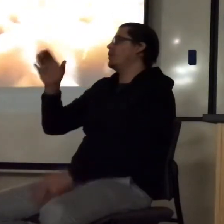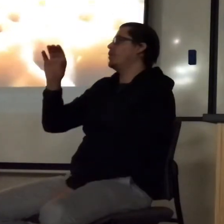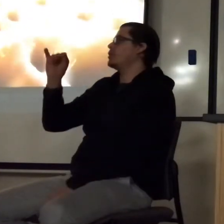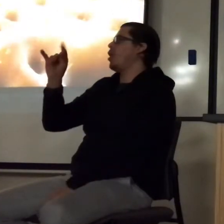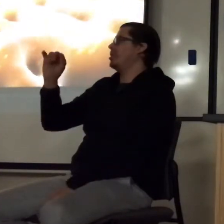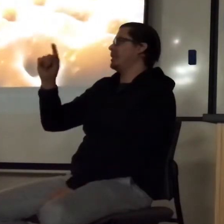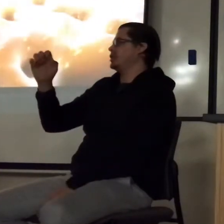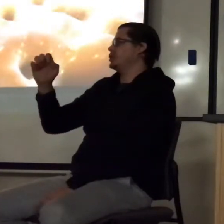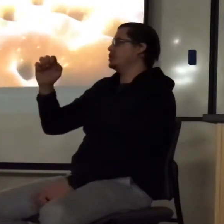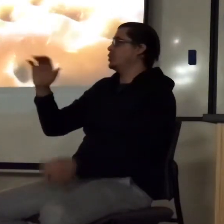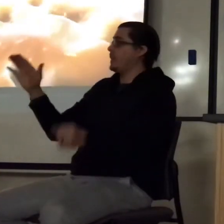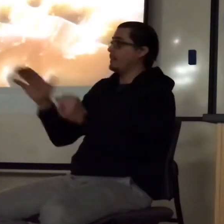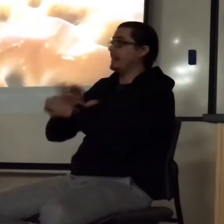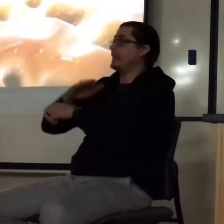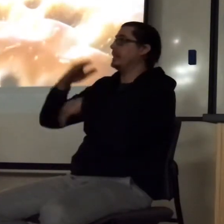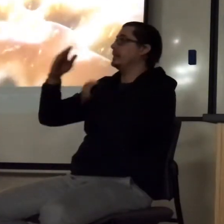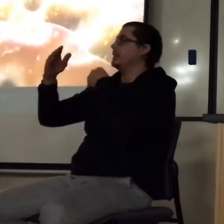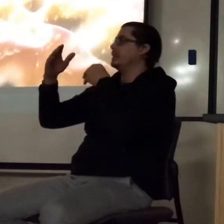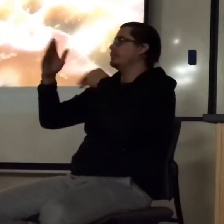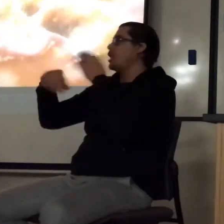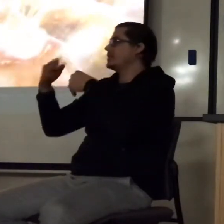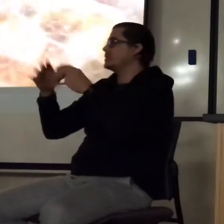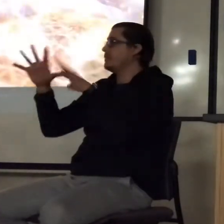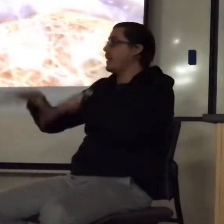to complete the process of resorption.